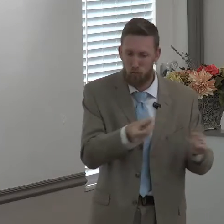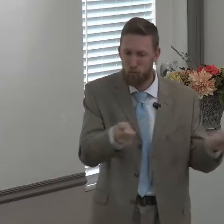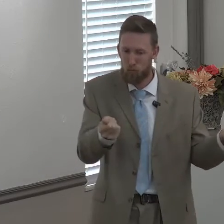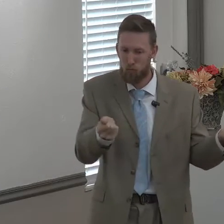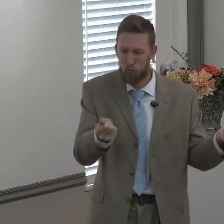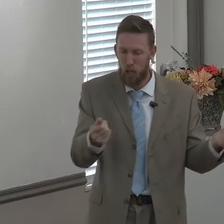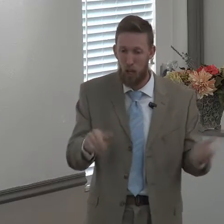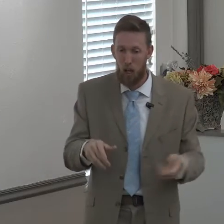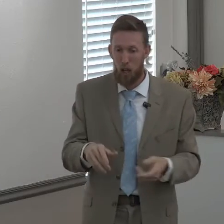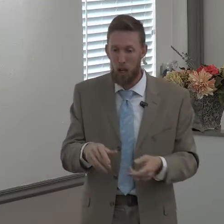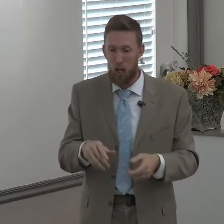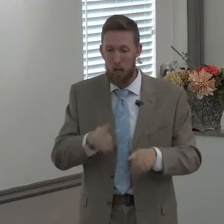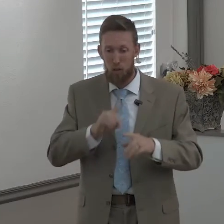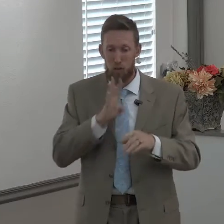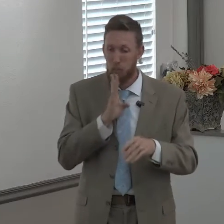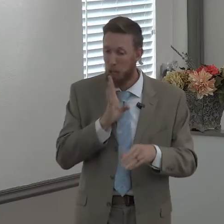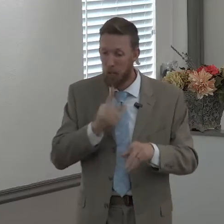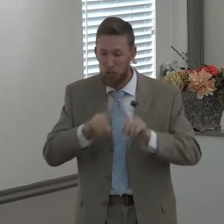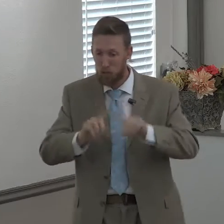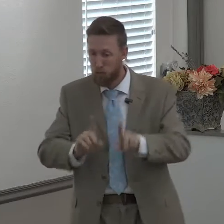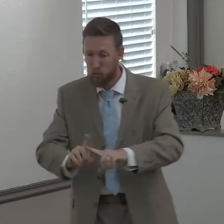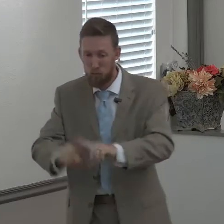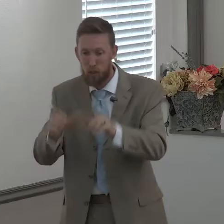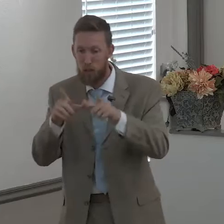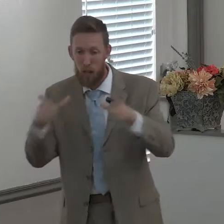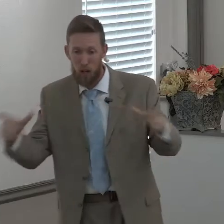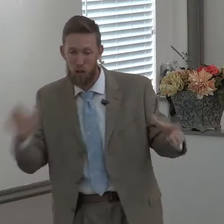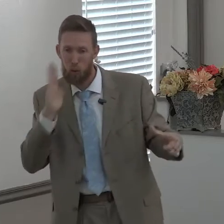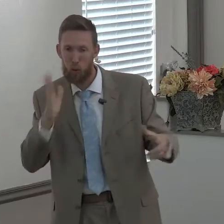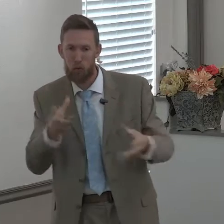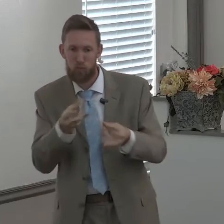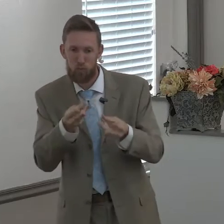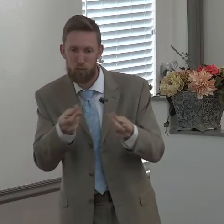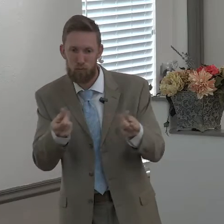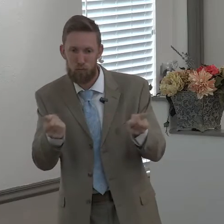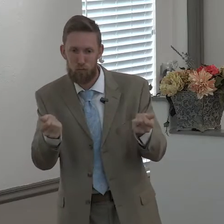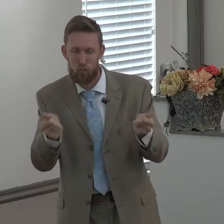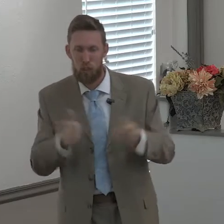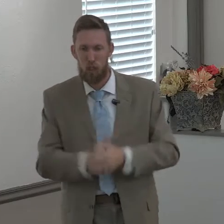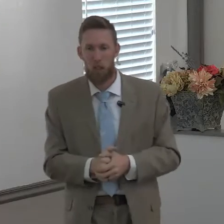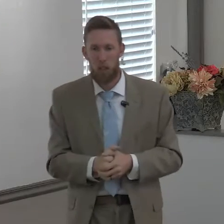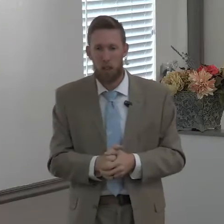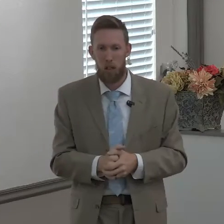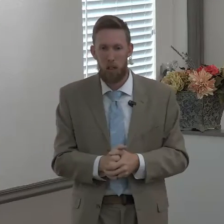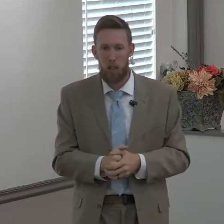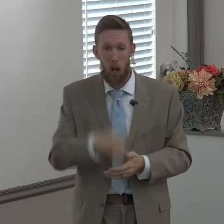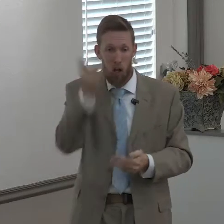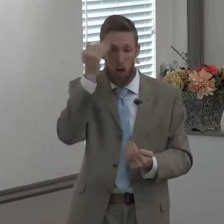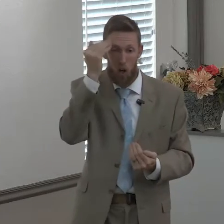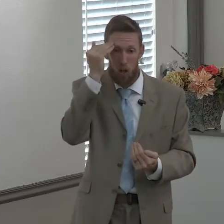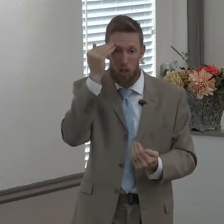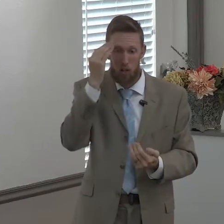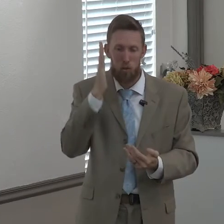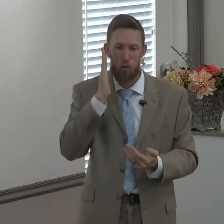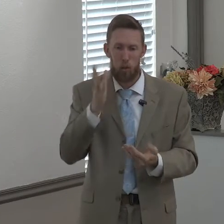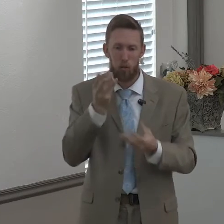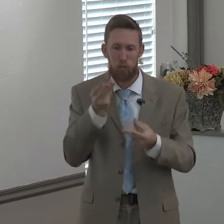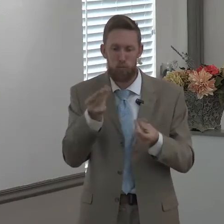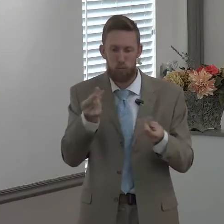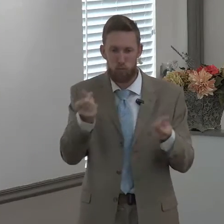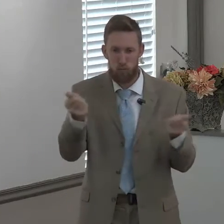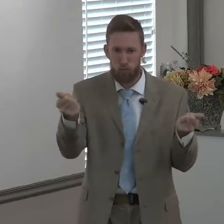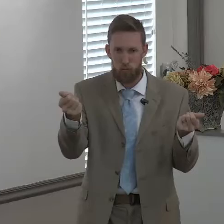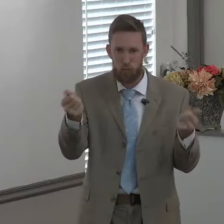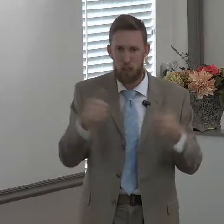Charity never faileth. But whether there be prophecies, they shall fail. Whether there be